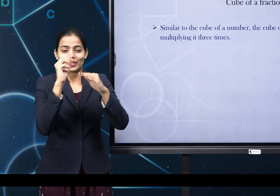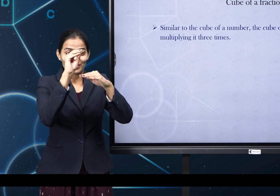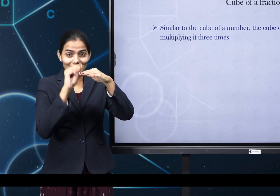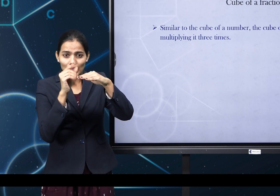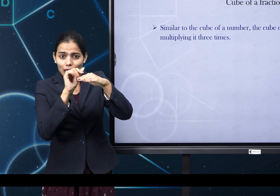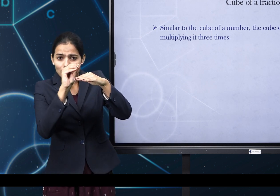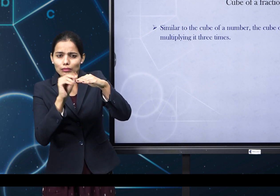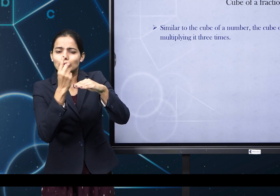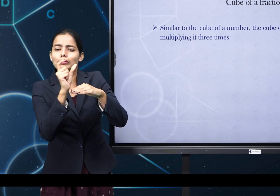it 3 times.